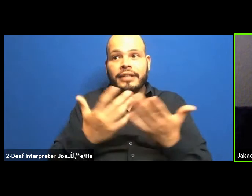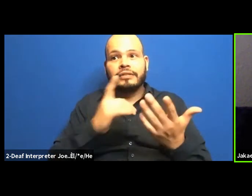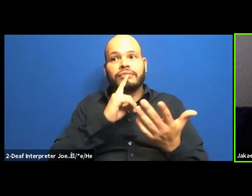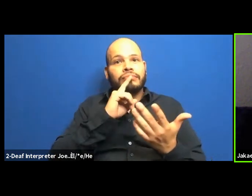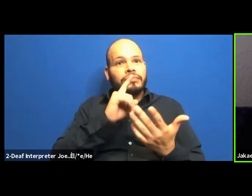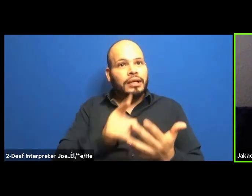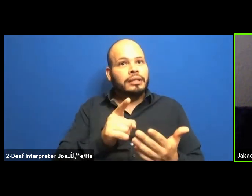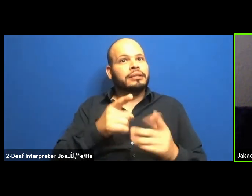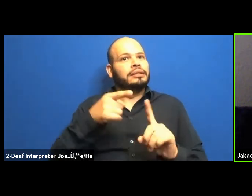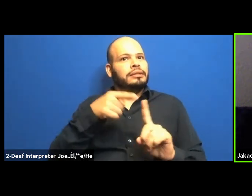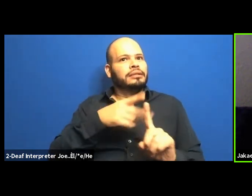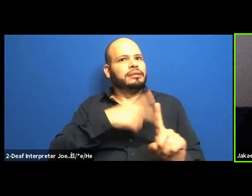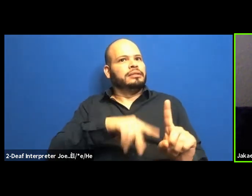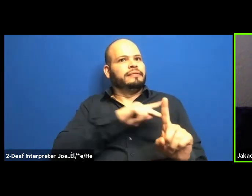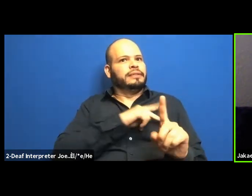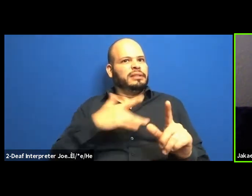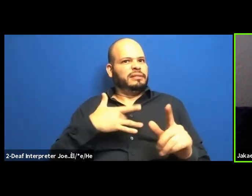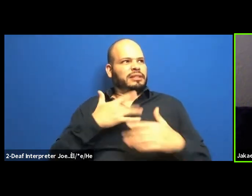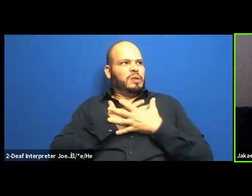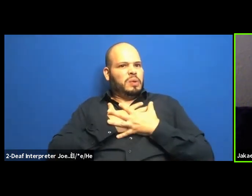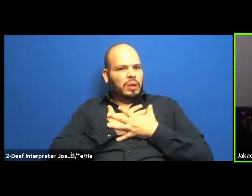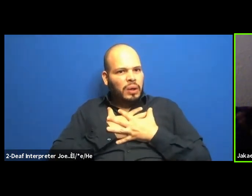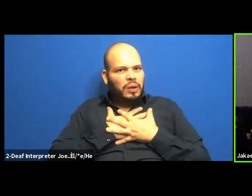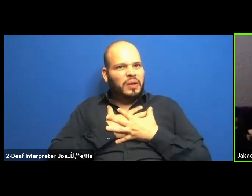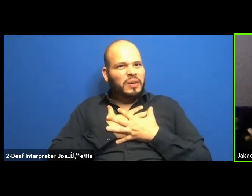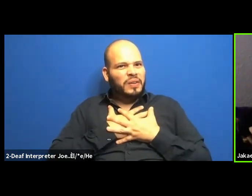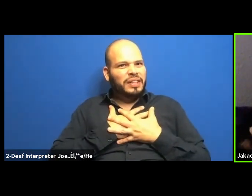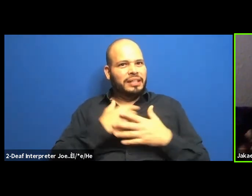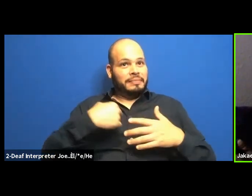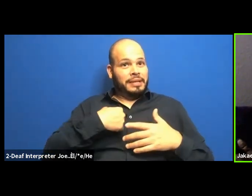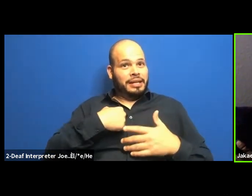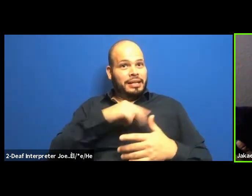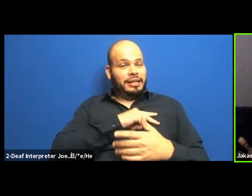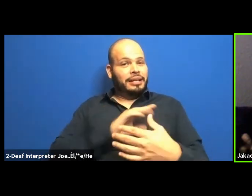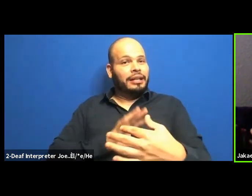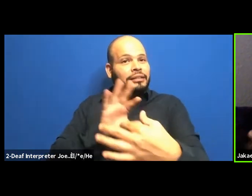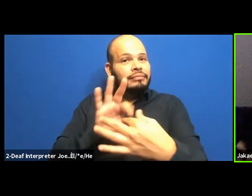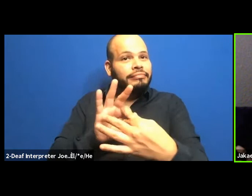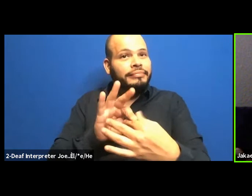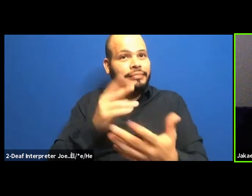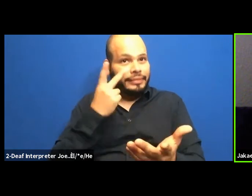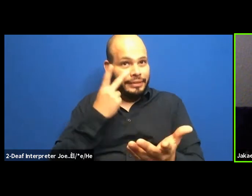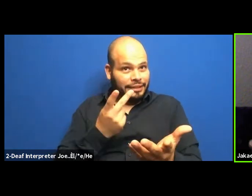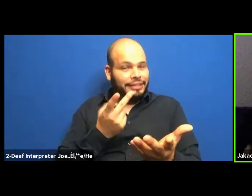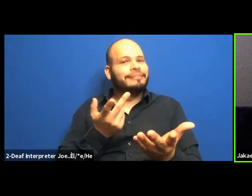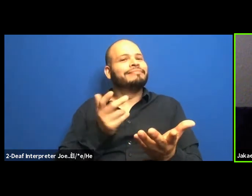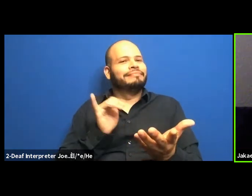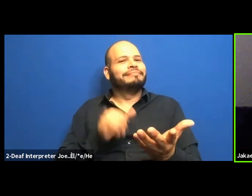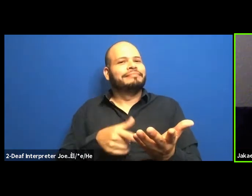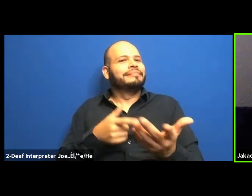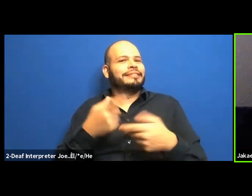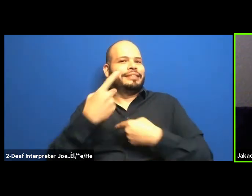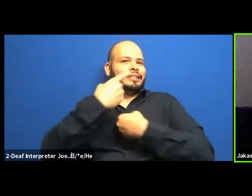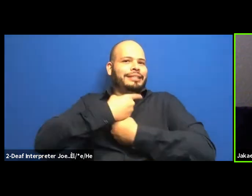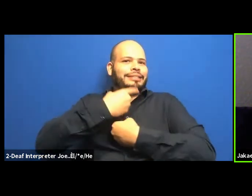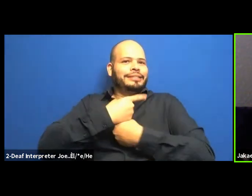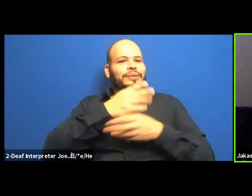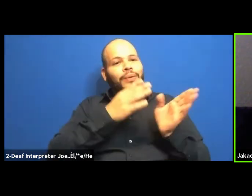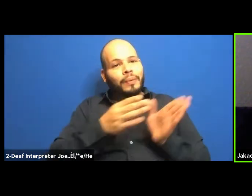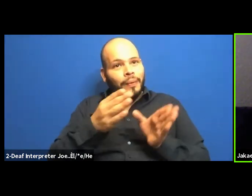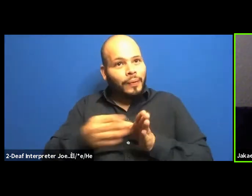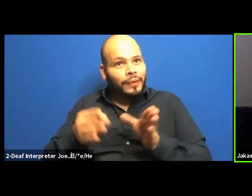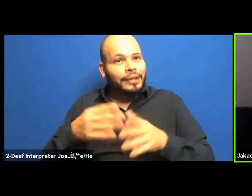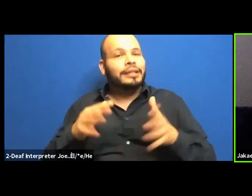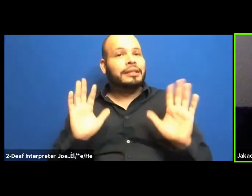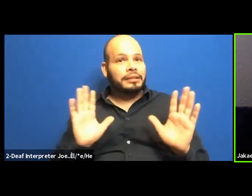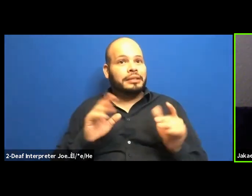three, if that adult or other figure is coming in to help support or would like to support within this